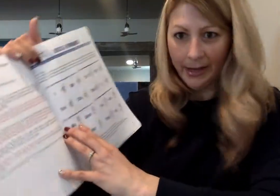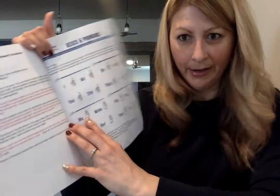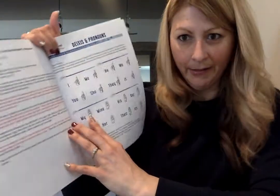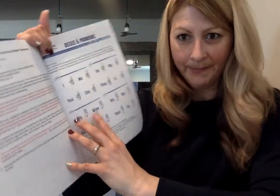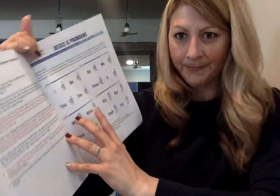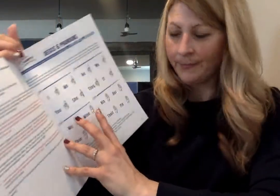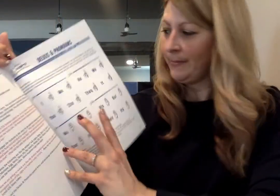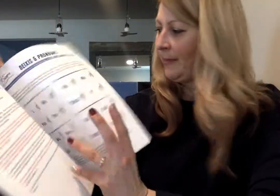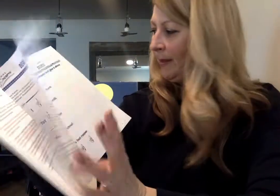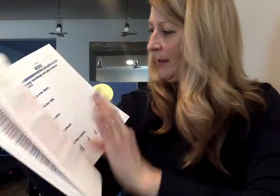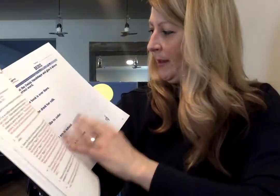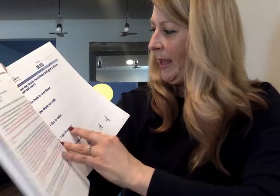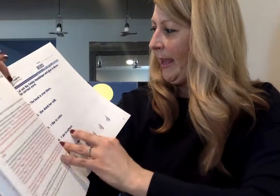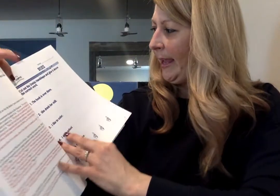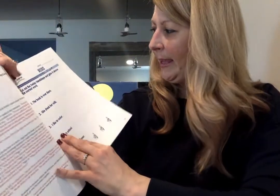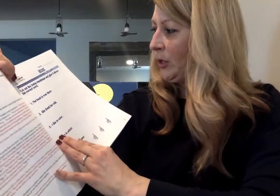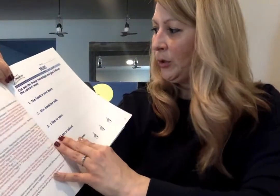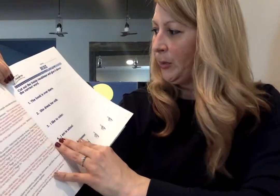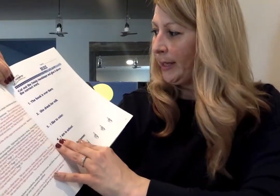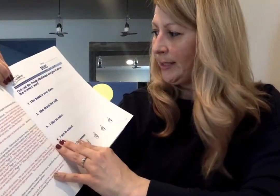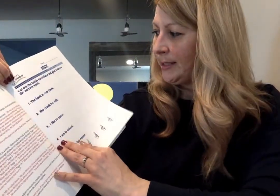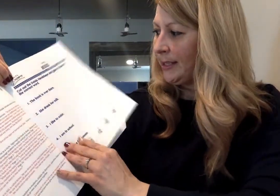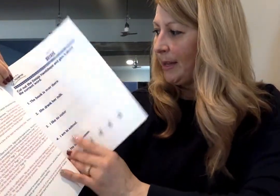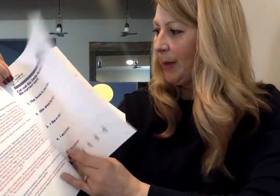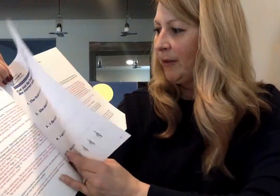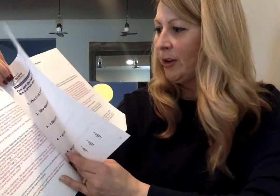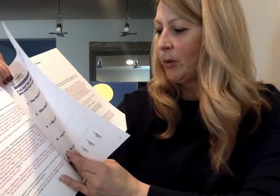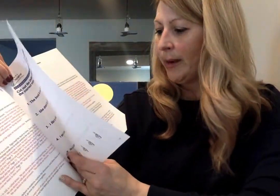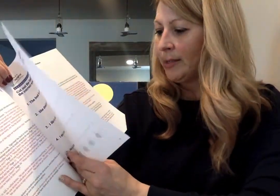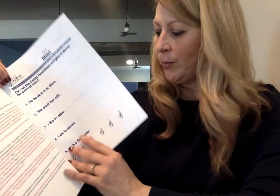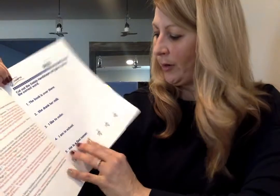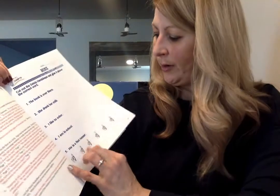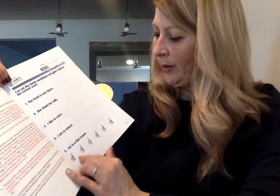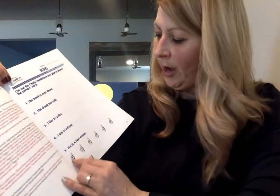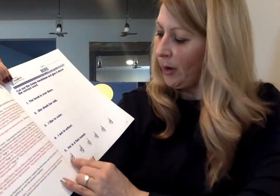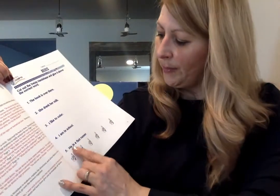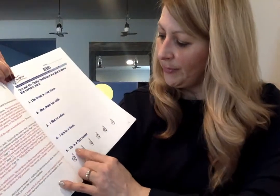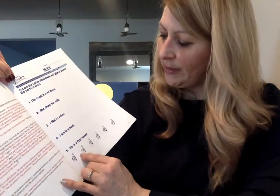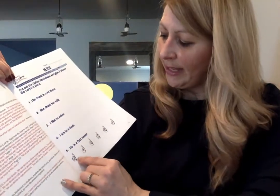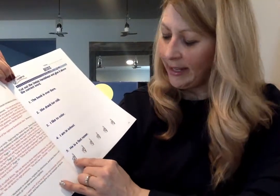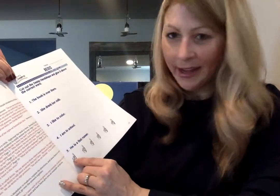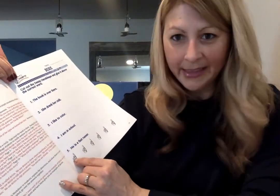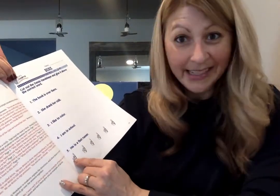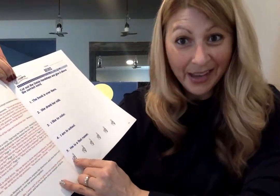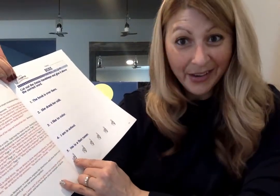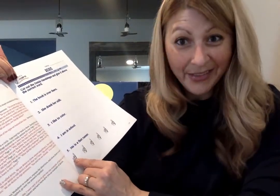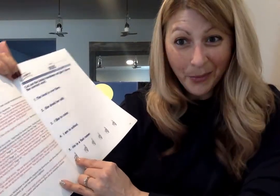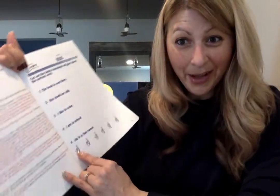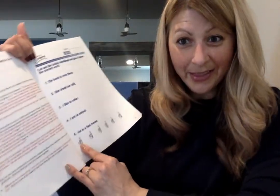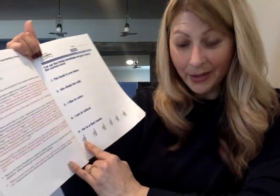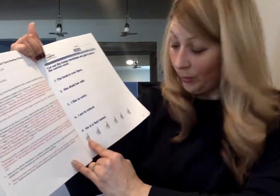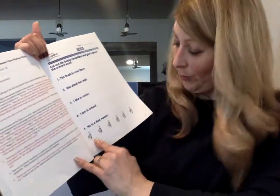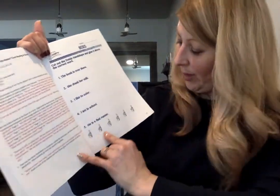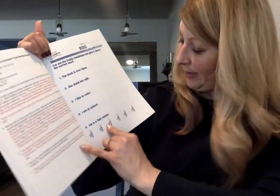here, and glue it to the above correct word. Oh, they can cut these out if they want, the little